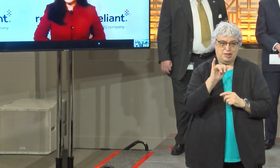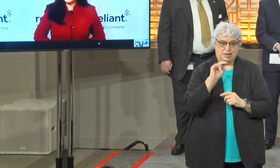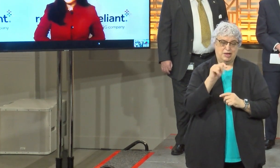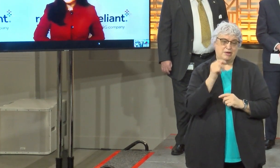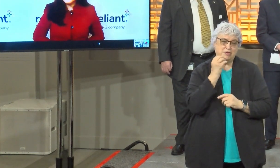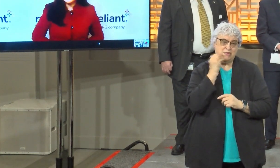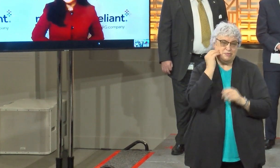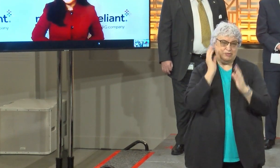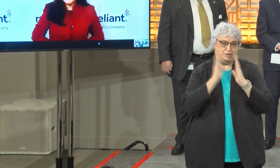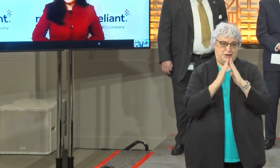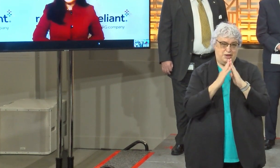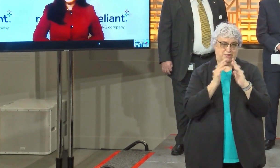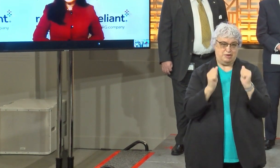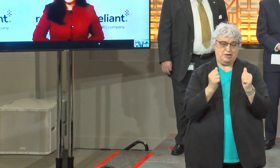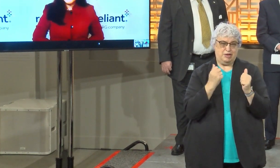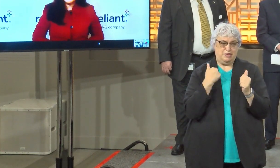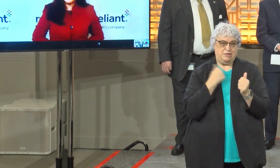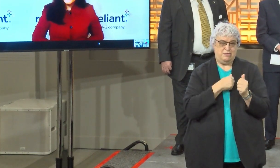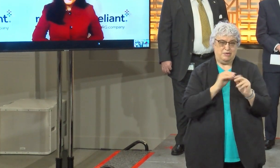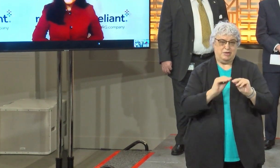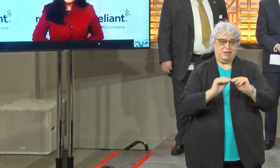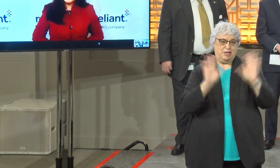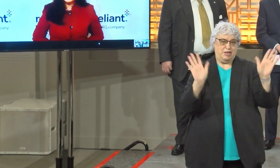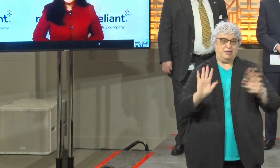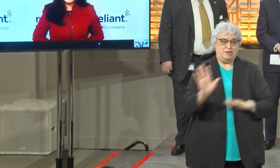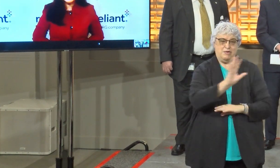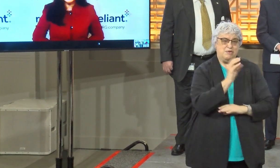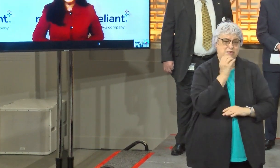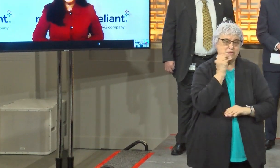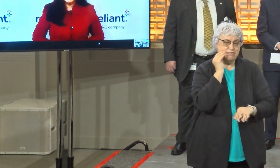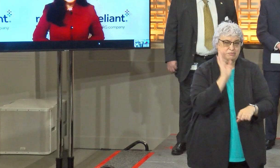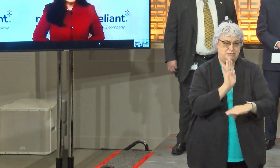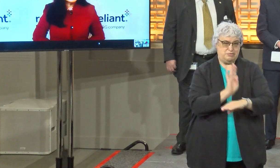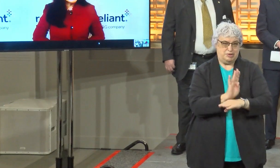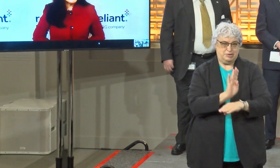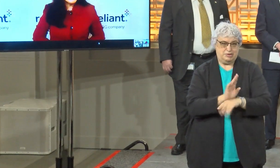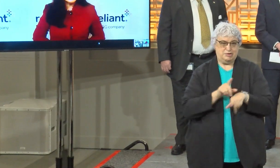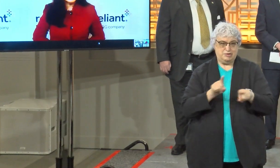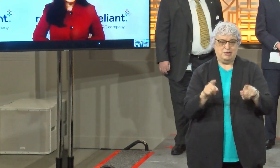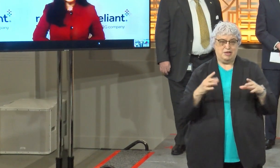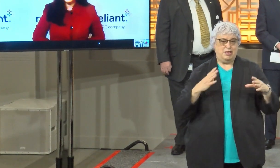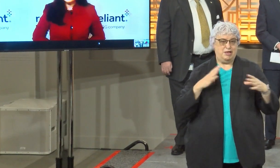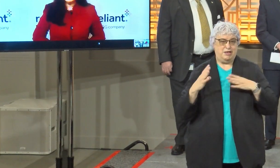and normally you can count on us to light your homes and businesses, but during the